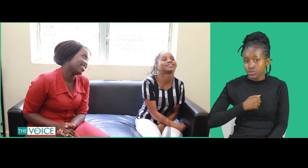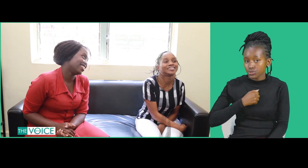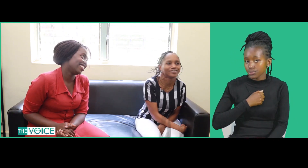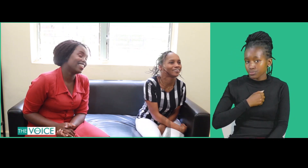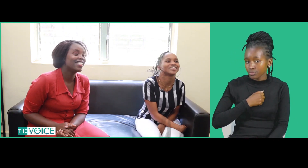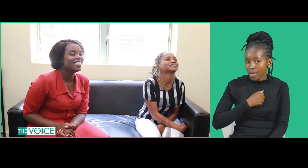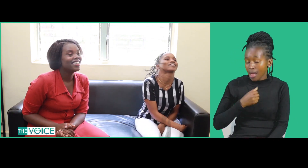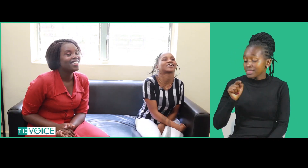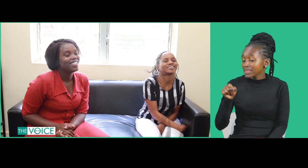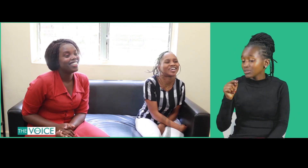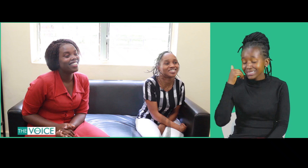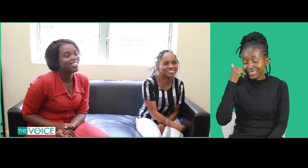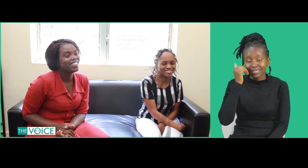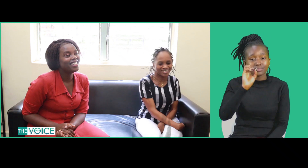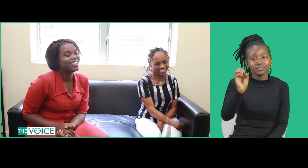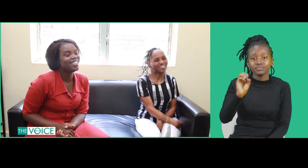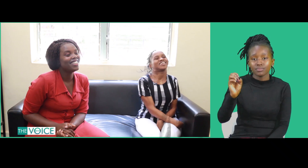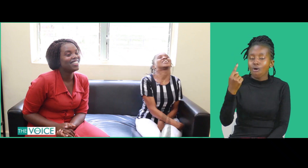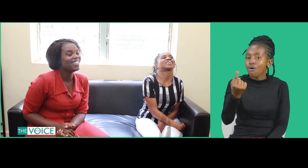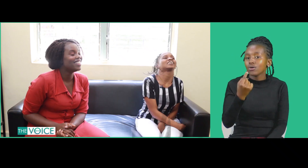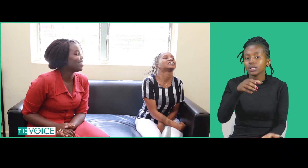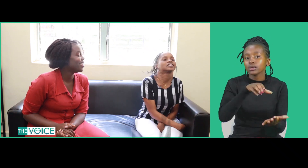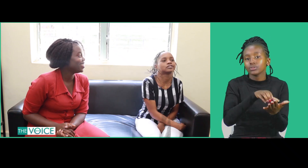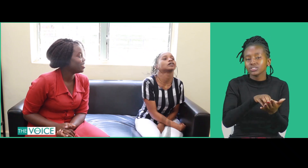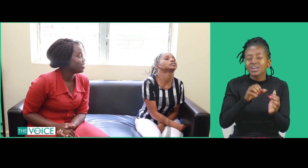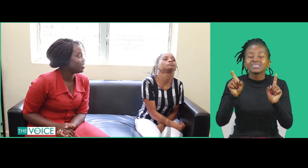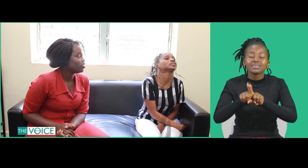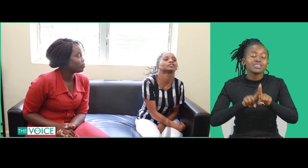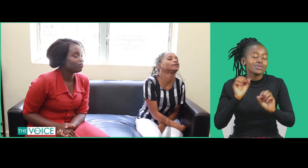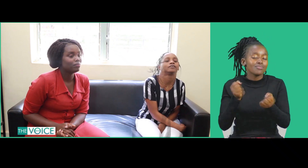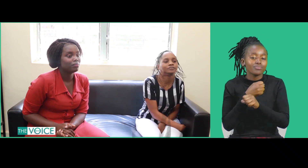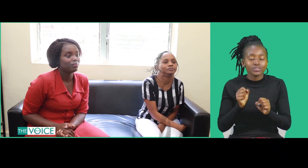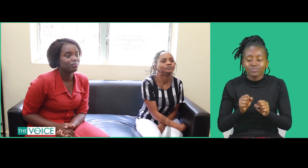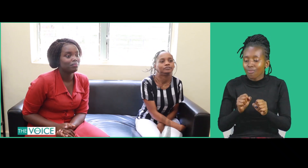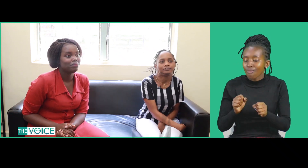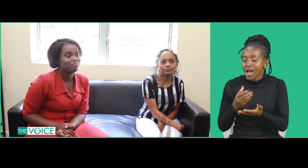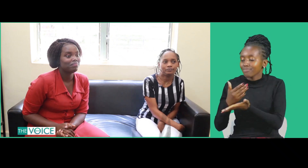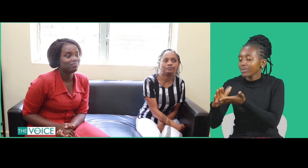just a condition, it's not a disease. Neither does it transmit, no.